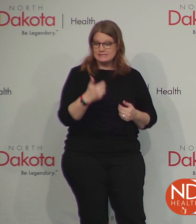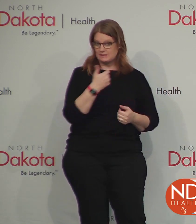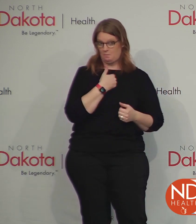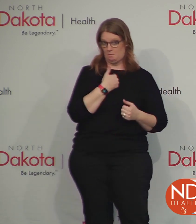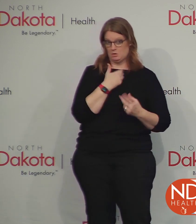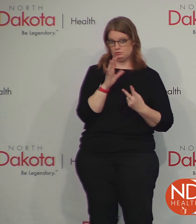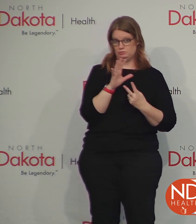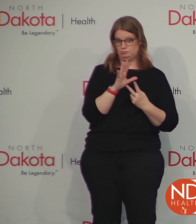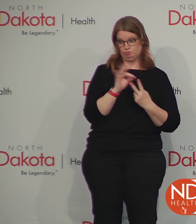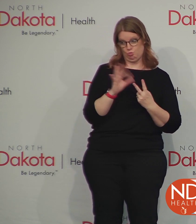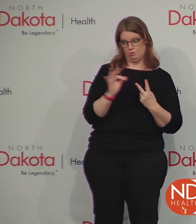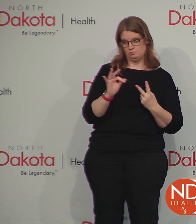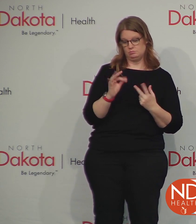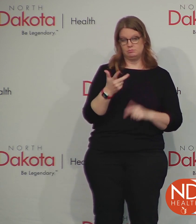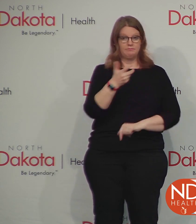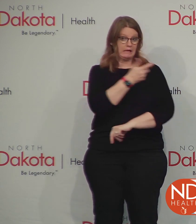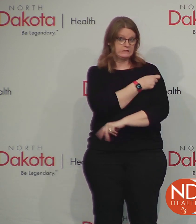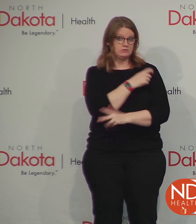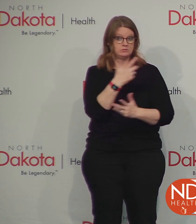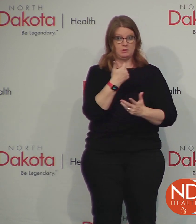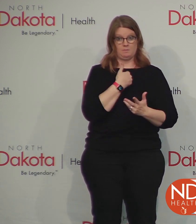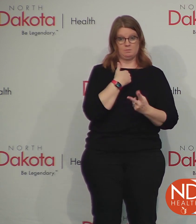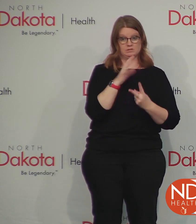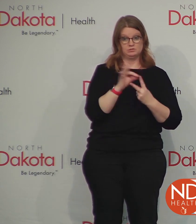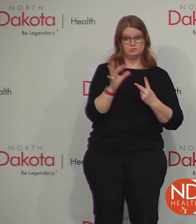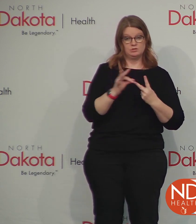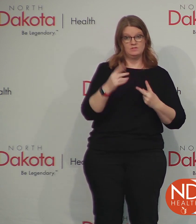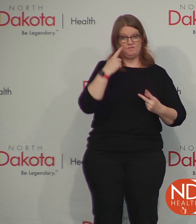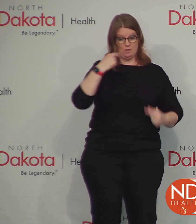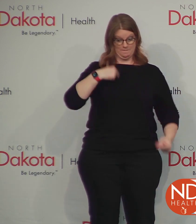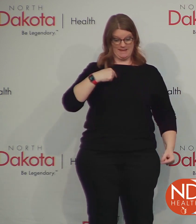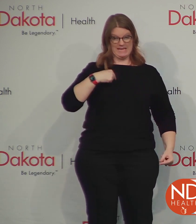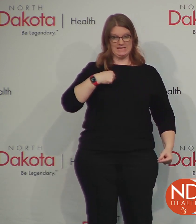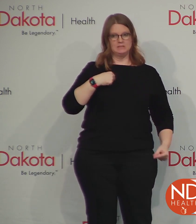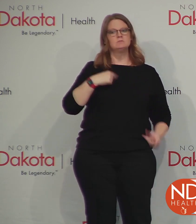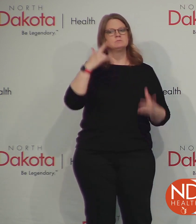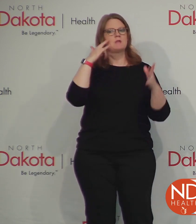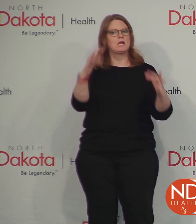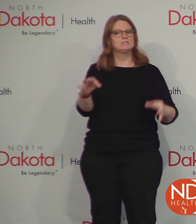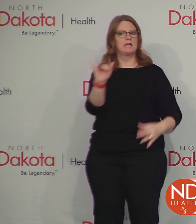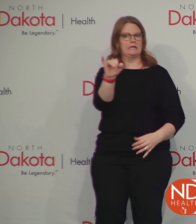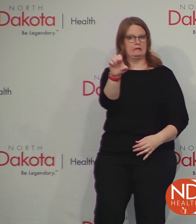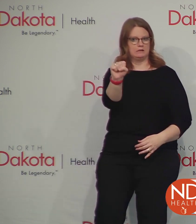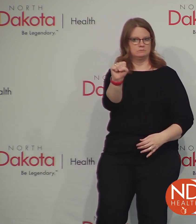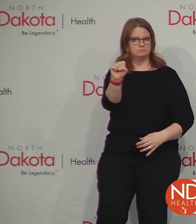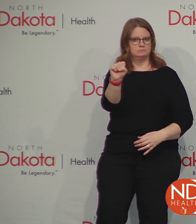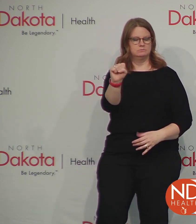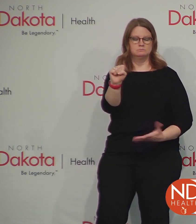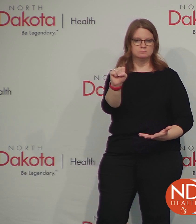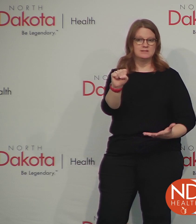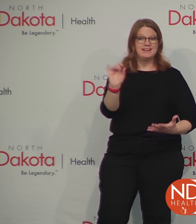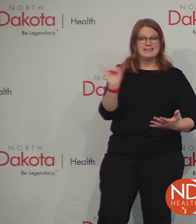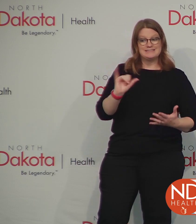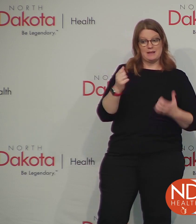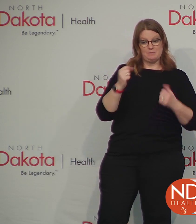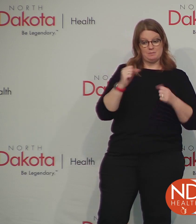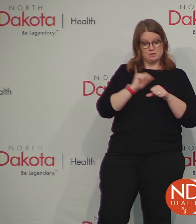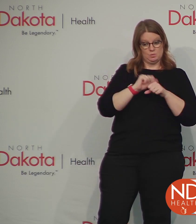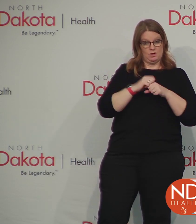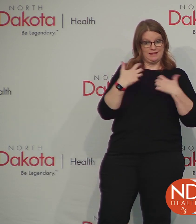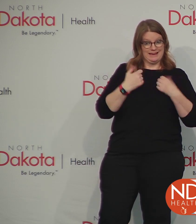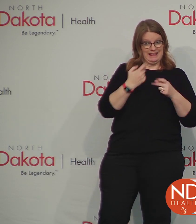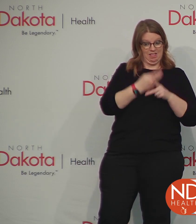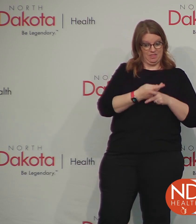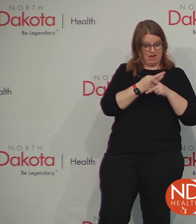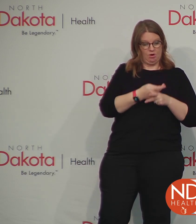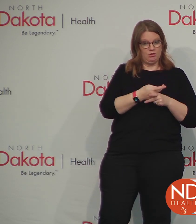Being vaccinated is always a personal choice, but for me, I'm going to choose yes to be vaccinated. And much like working in healthcare, that choice is not going to